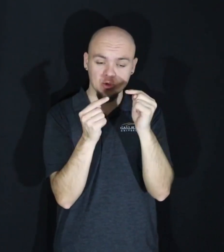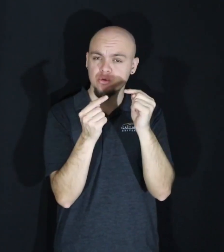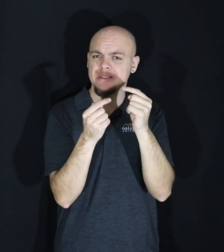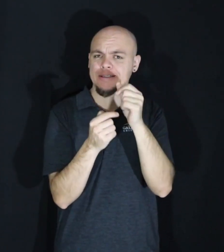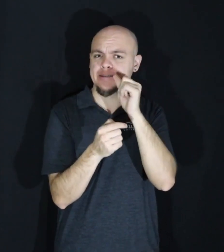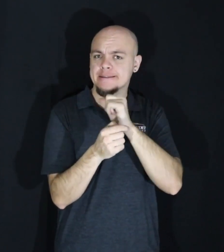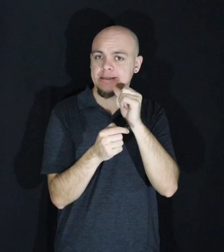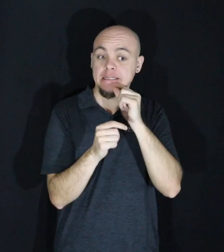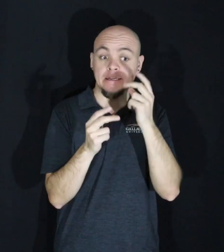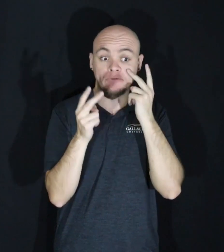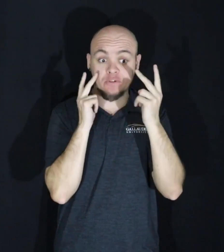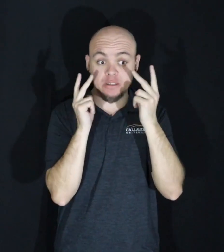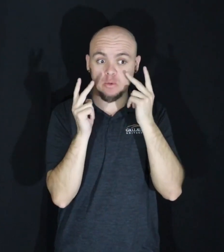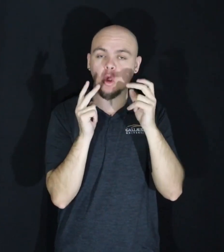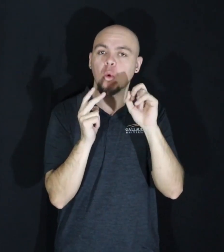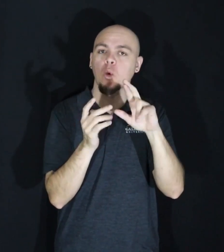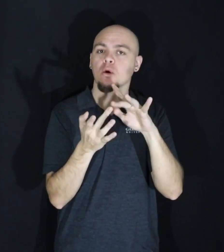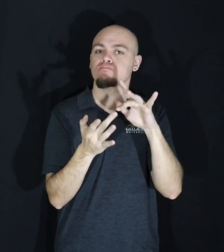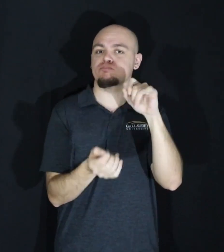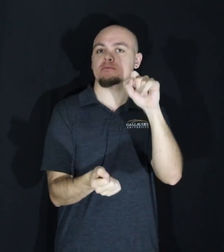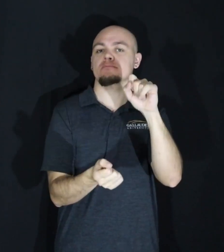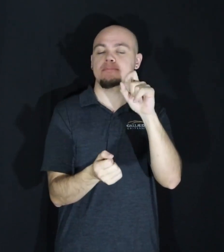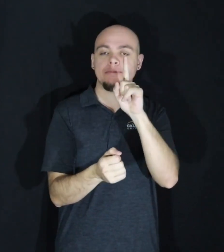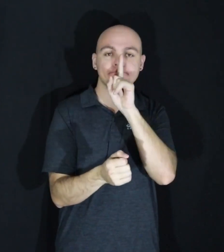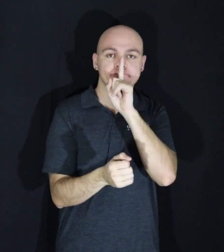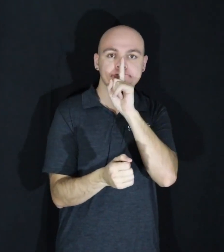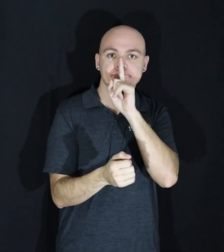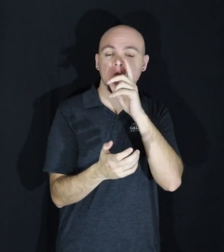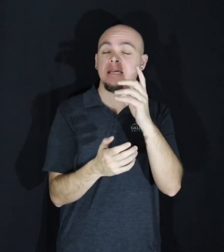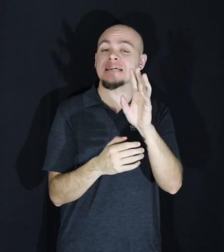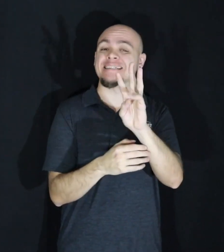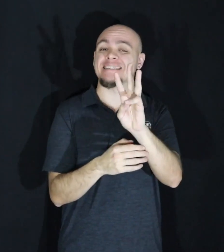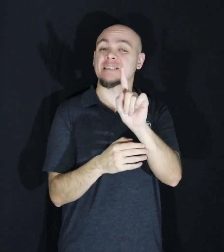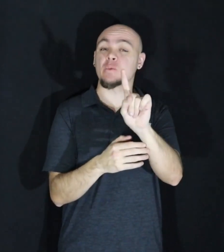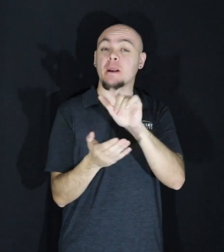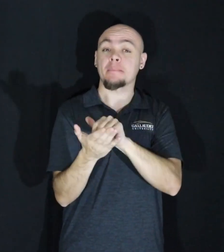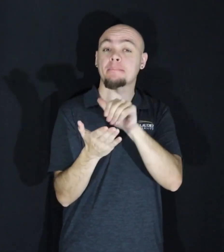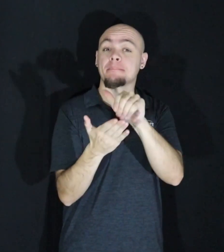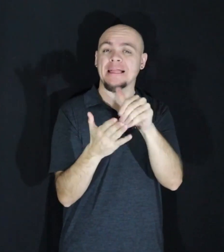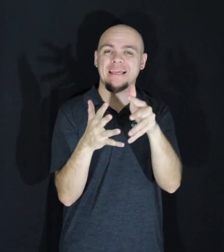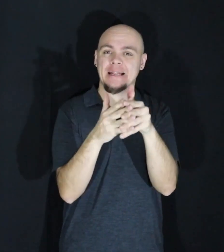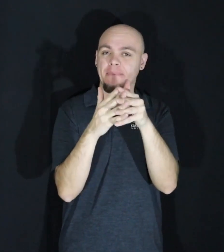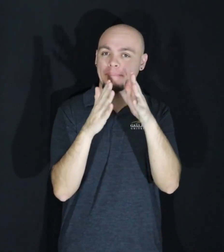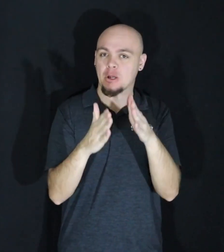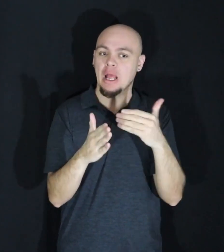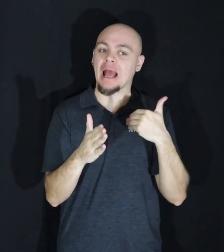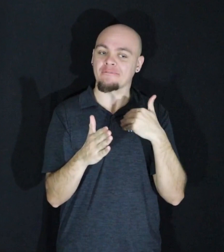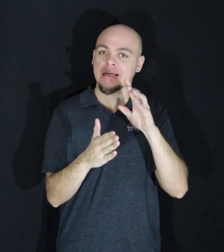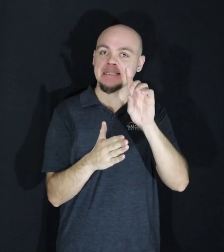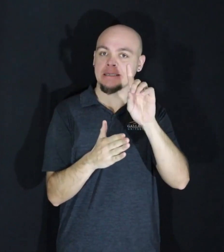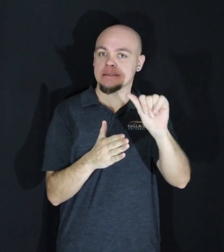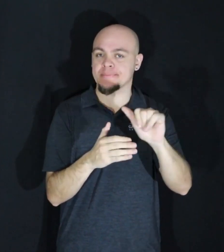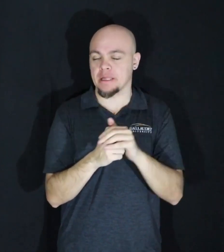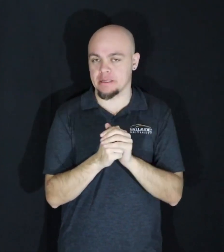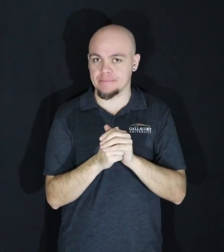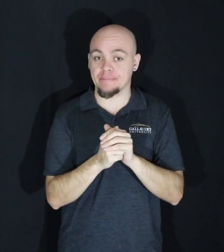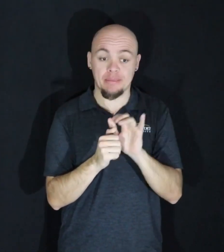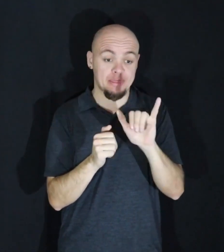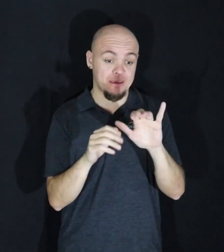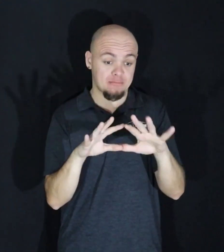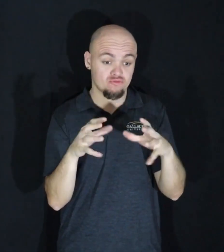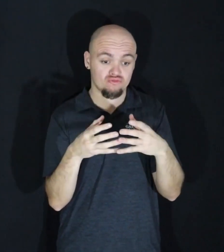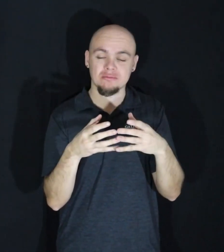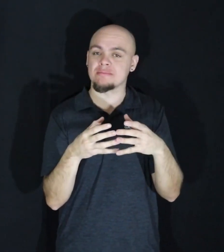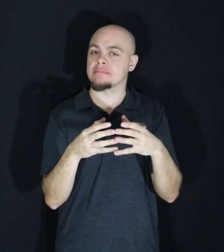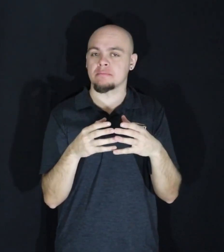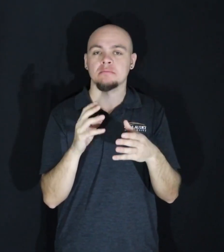be visible or invisible. There are 61 million Americans who live with a disability. This population needs us